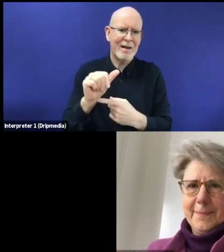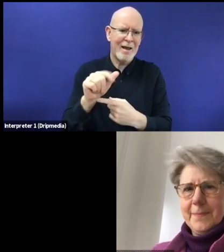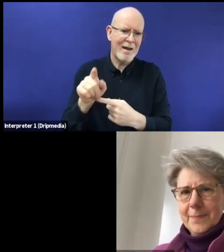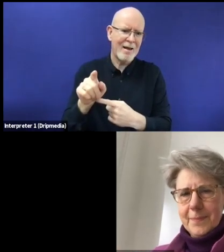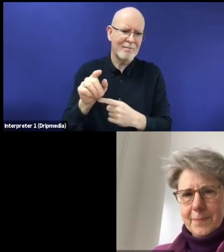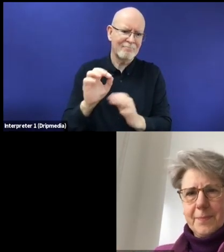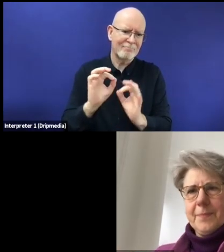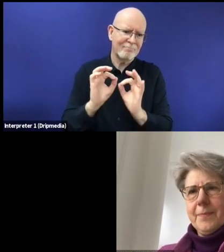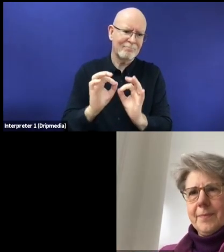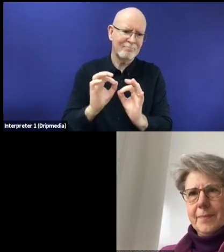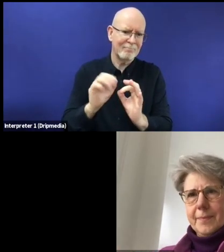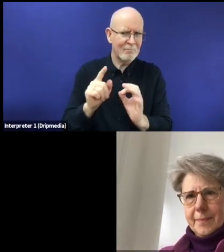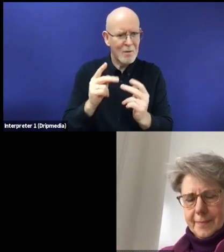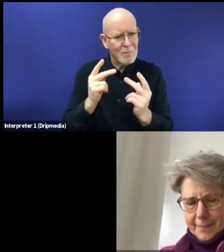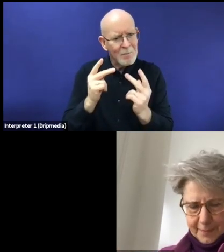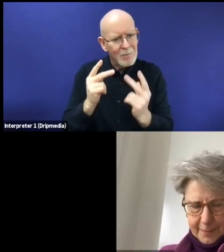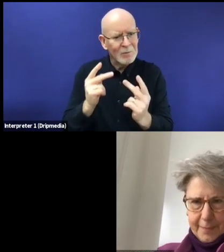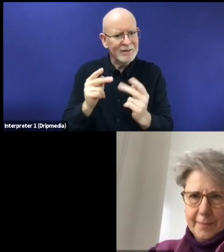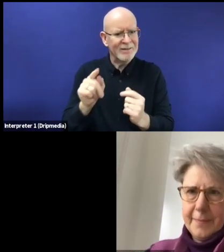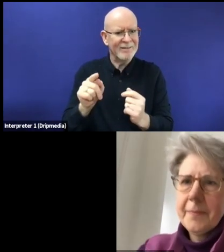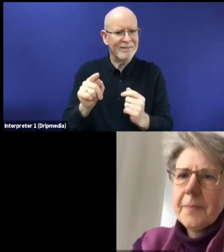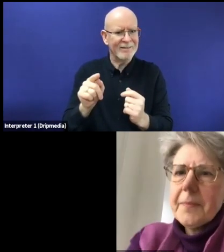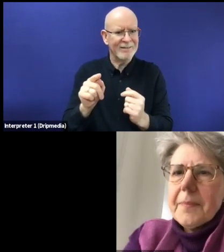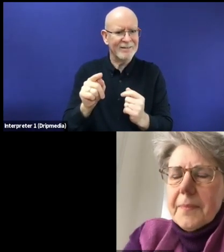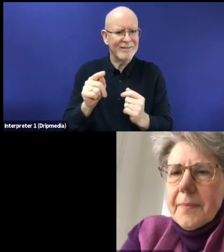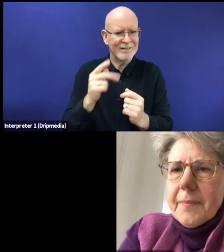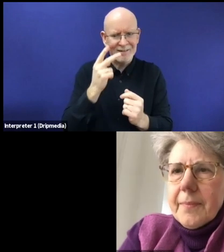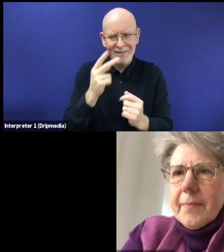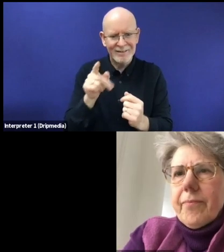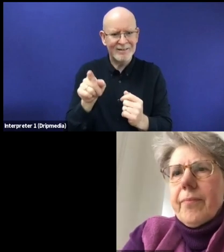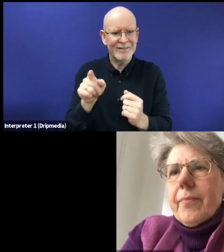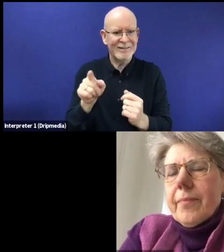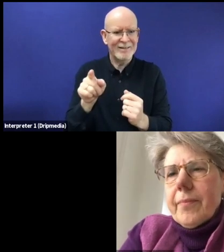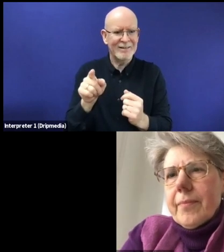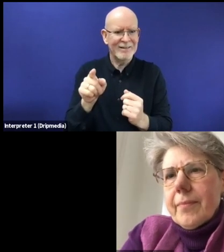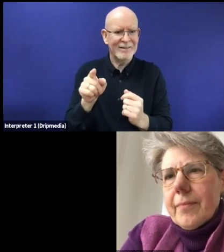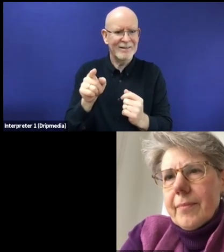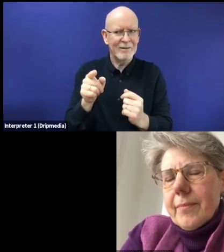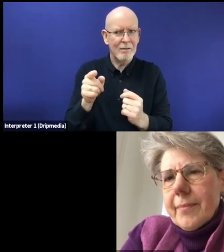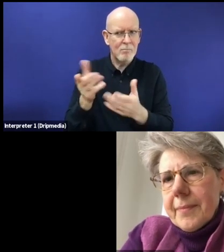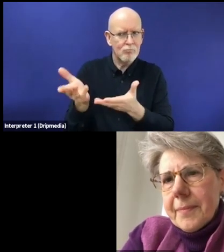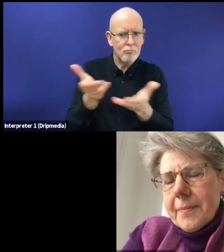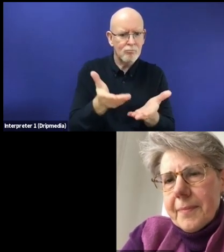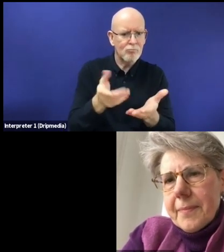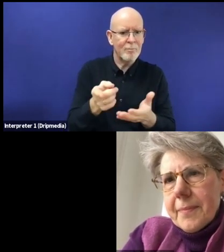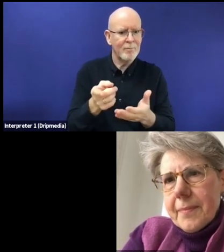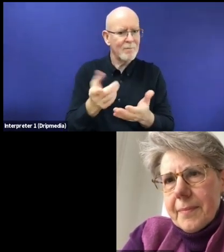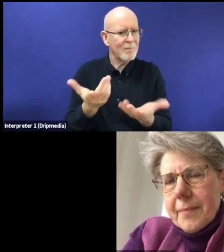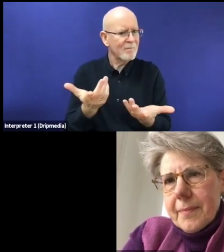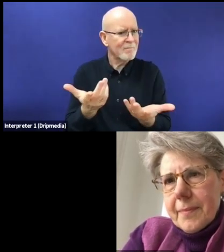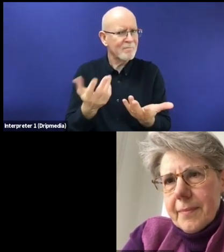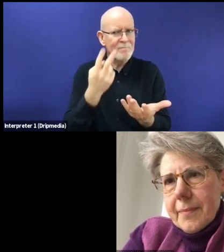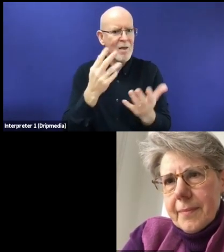does UNHCR understand protection today, especially in the light of the 2018 Global Compact